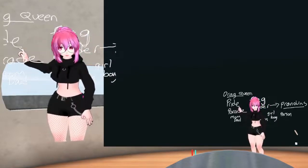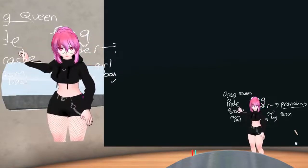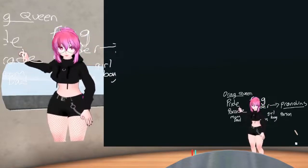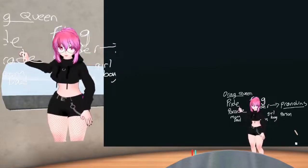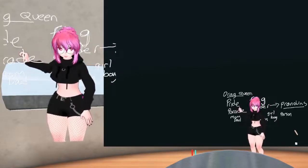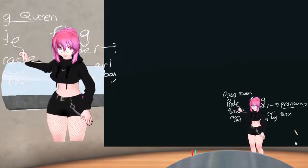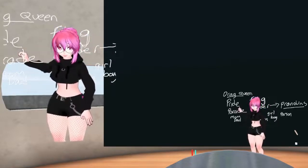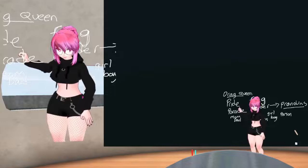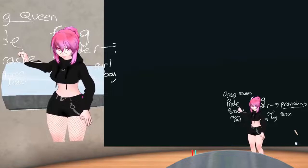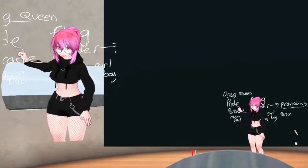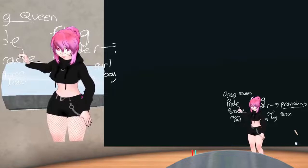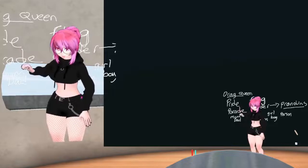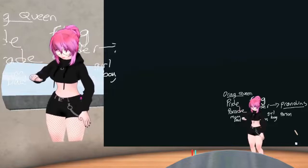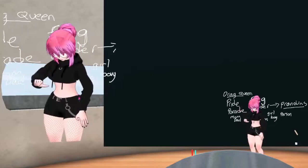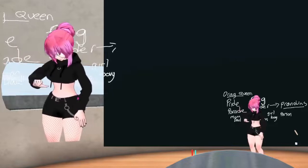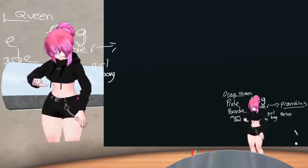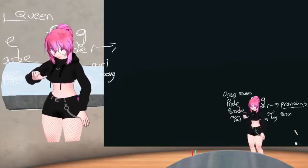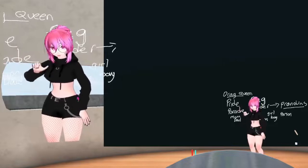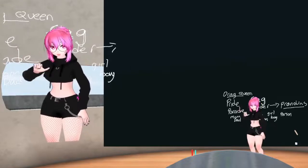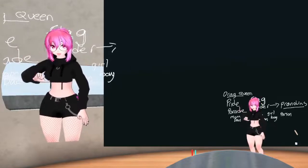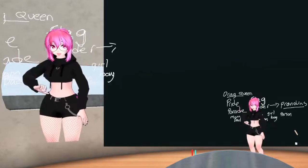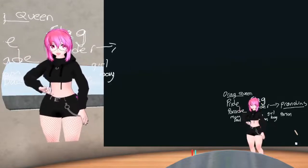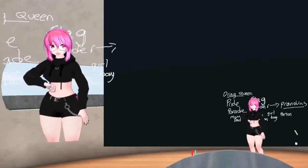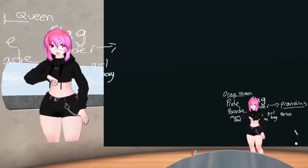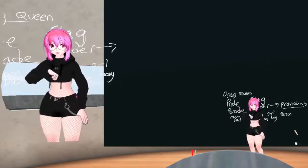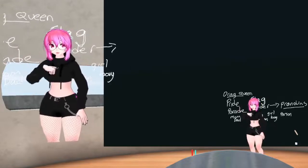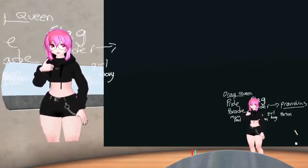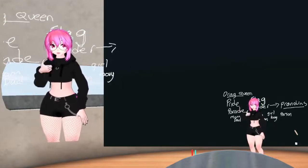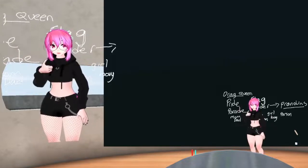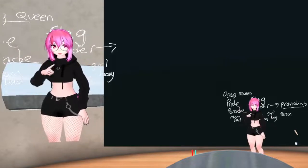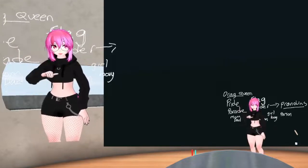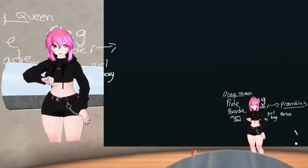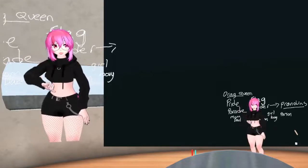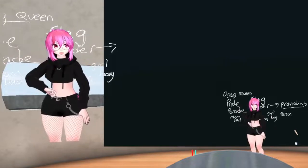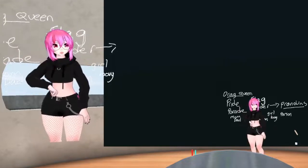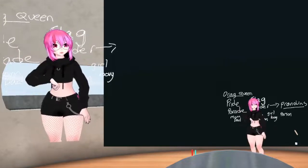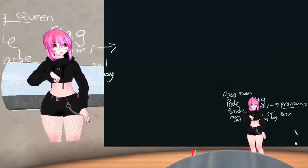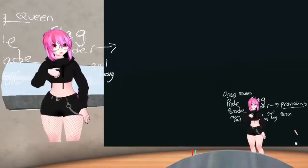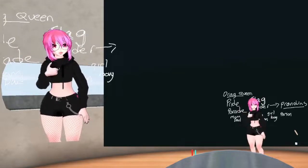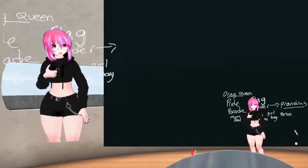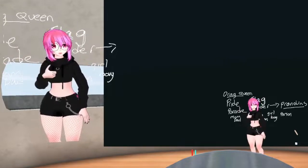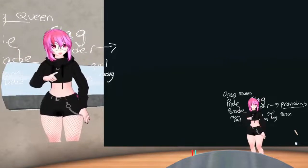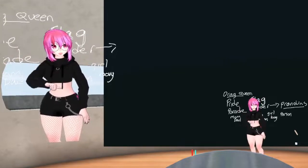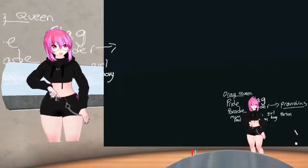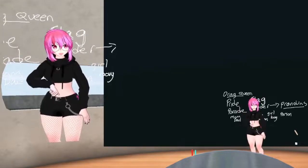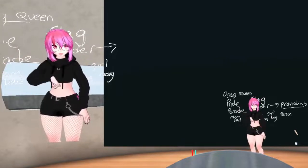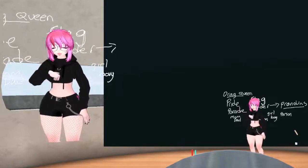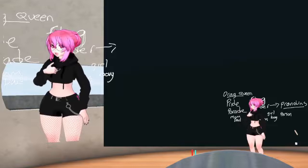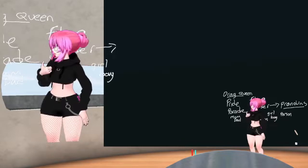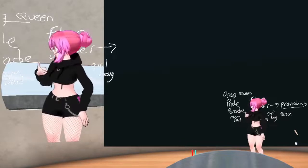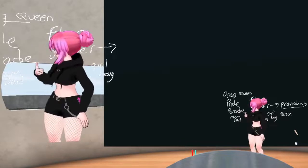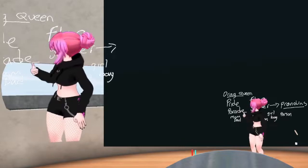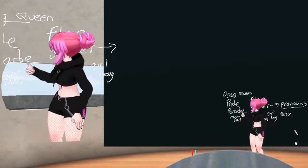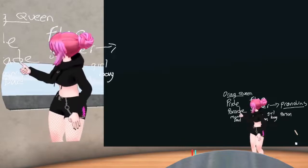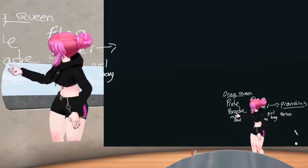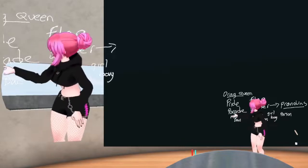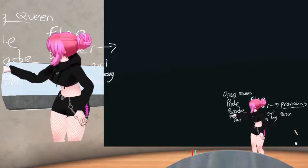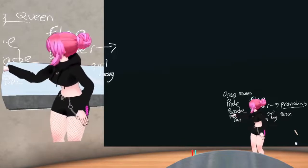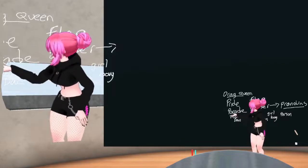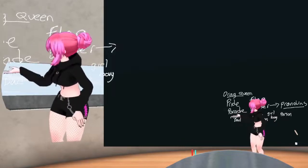Perfect. Yes. That thumbs up, building up and coming out.